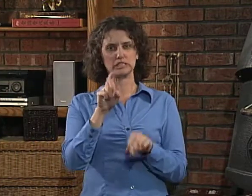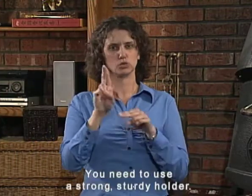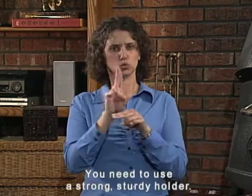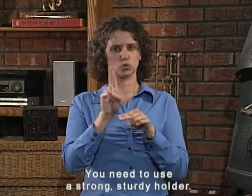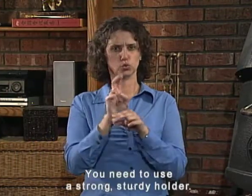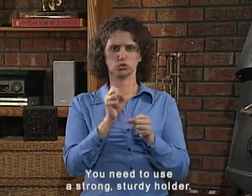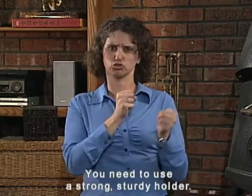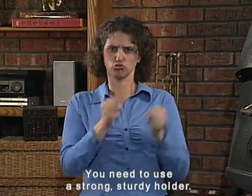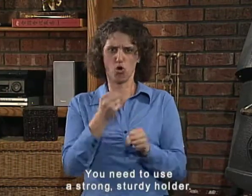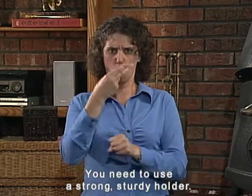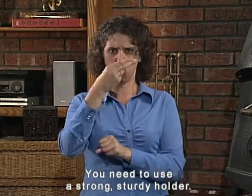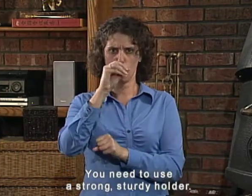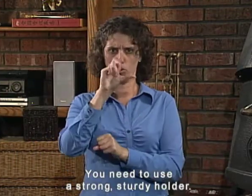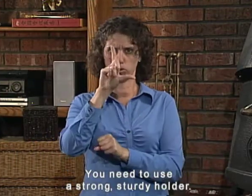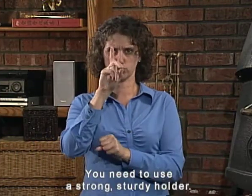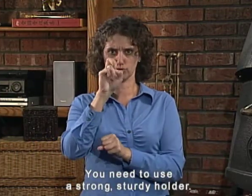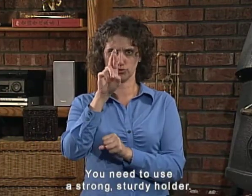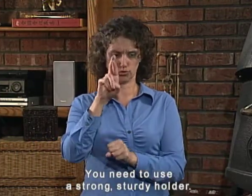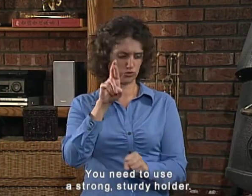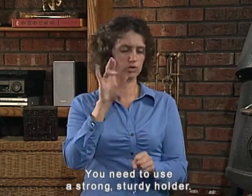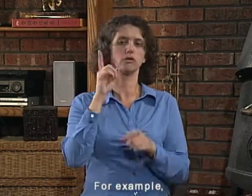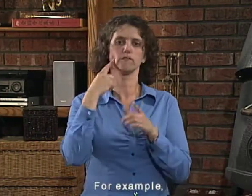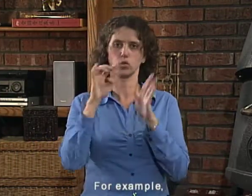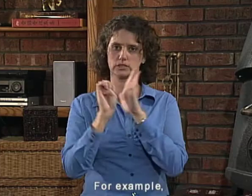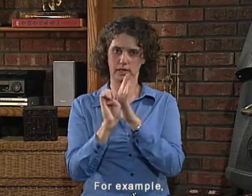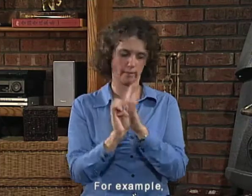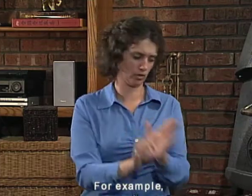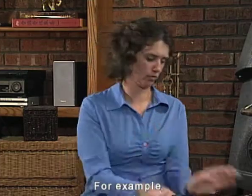You need to use a strong, sturdy holder. For example,